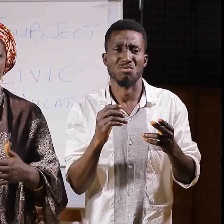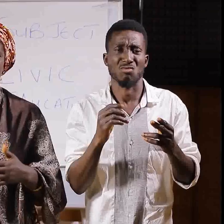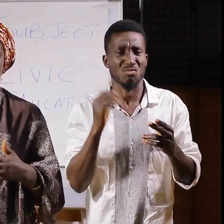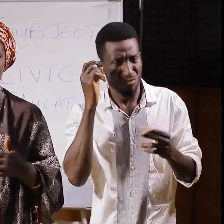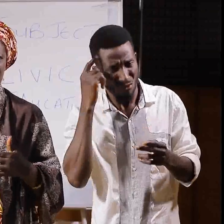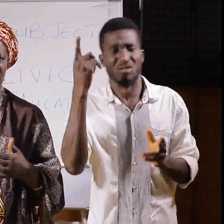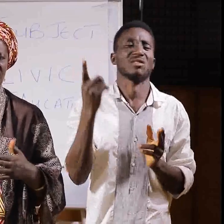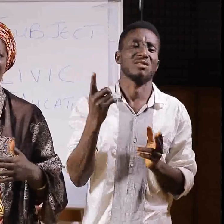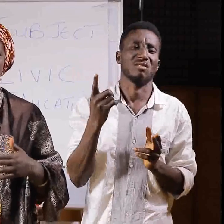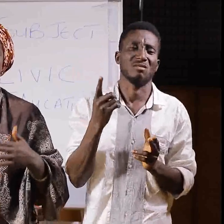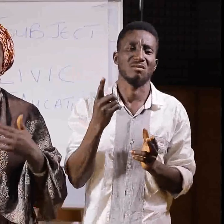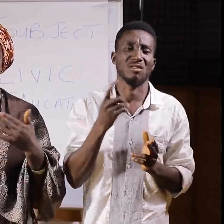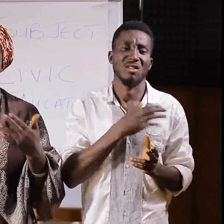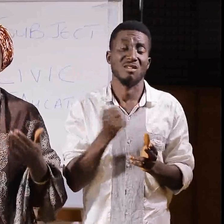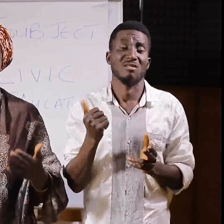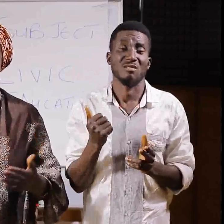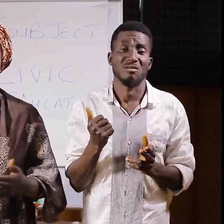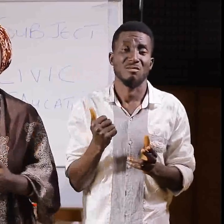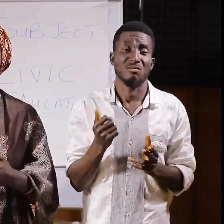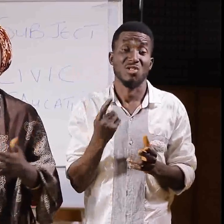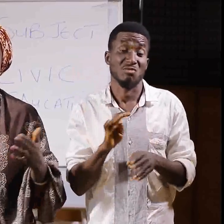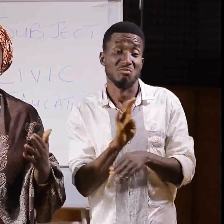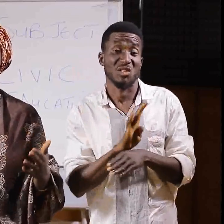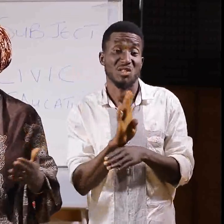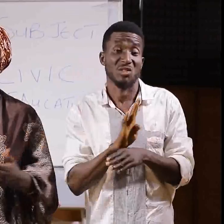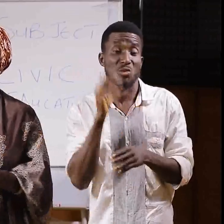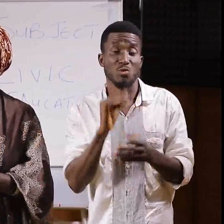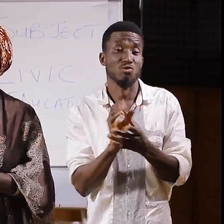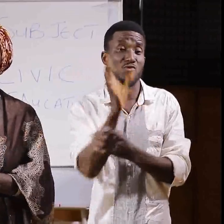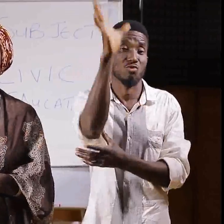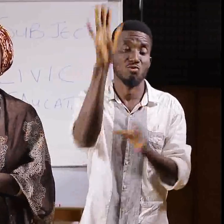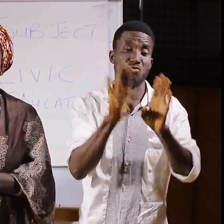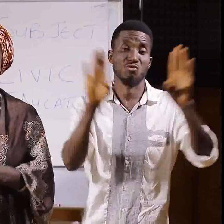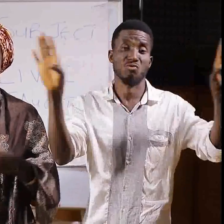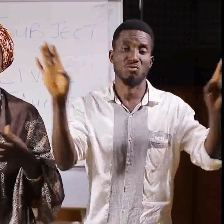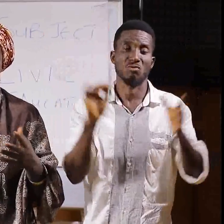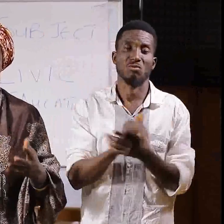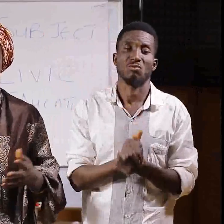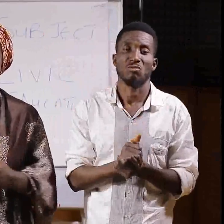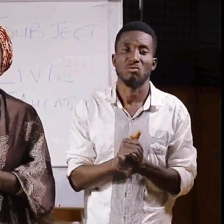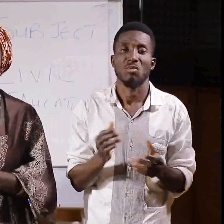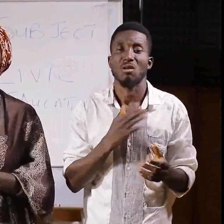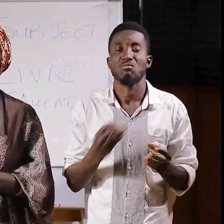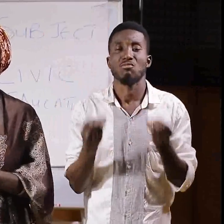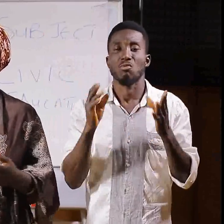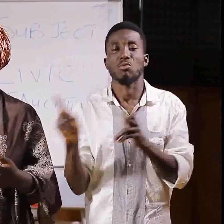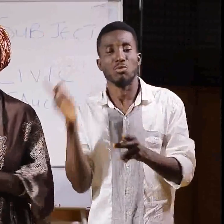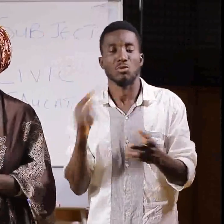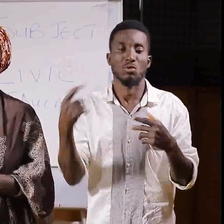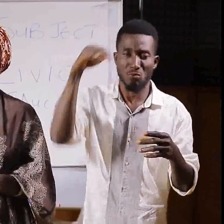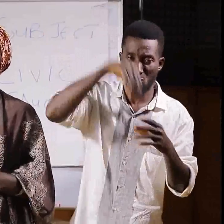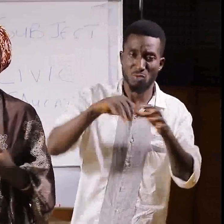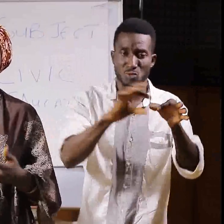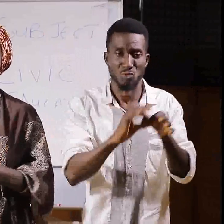efficient, more creative, and the business will expand, and more people will come to